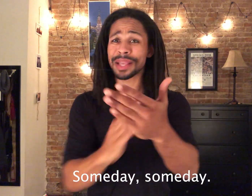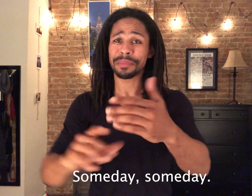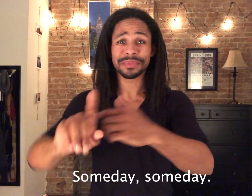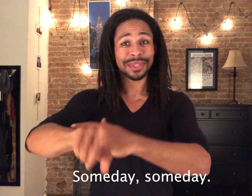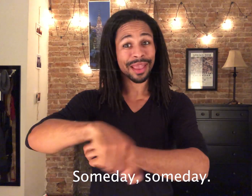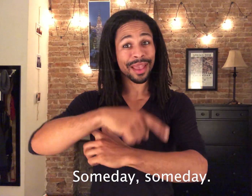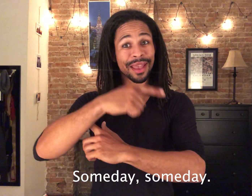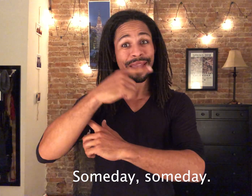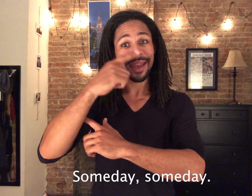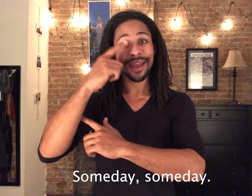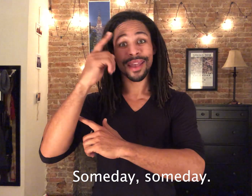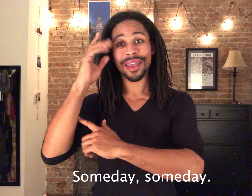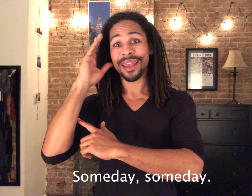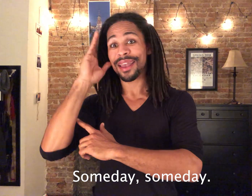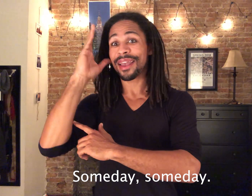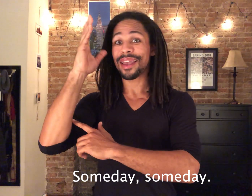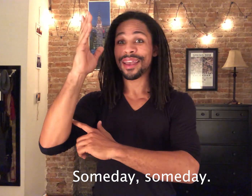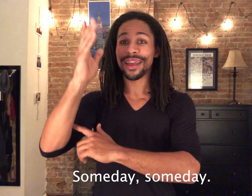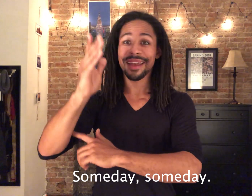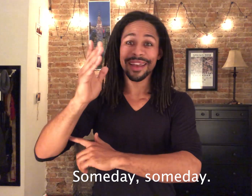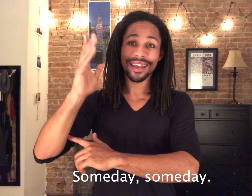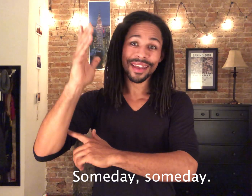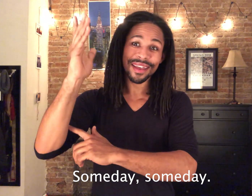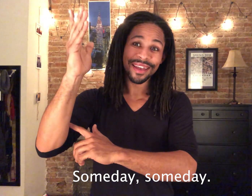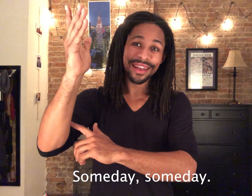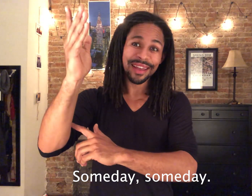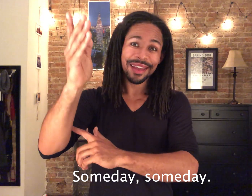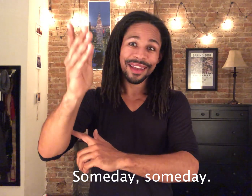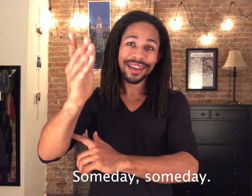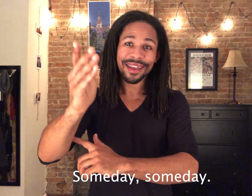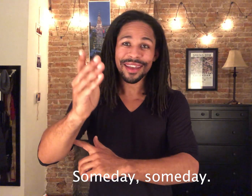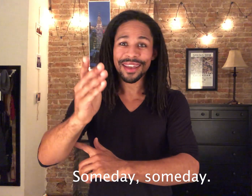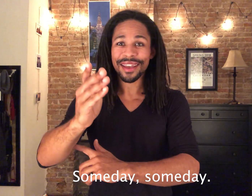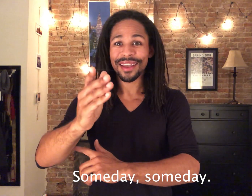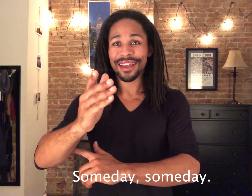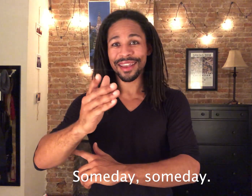Someday, someday Someday, someday